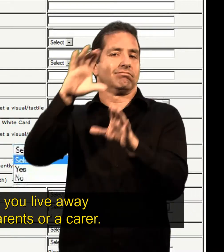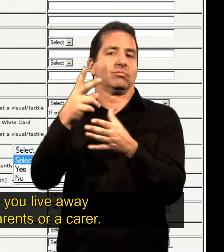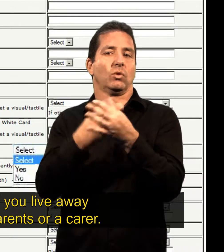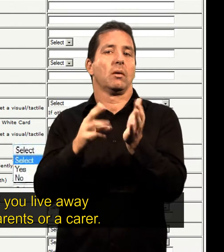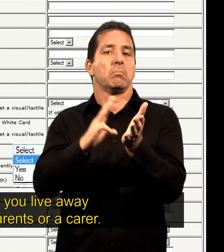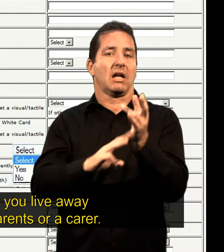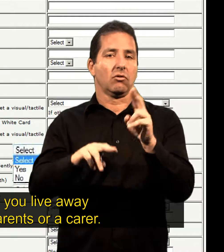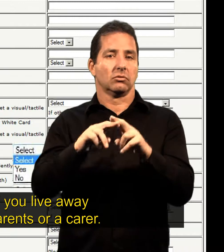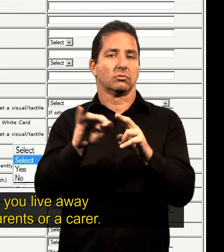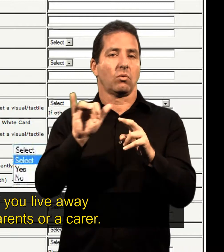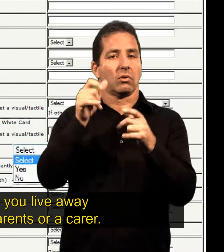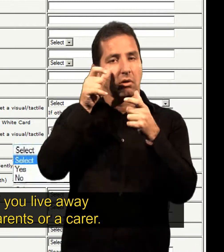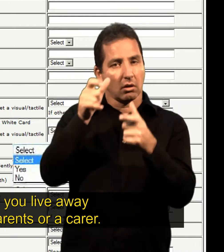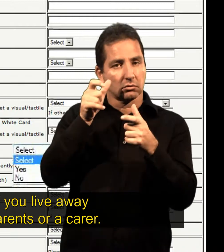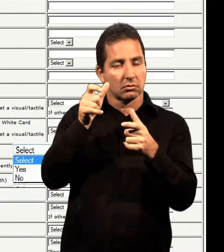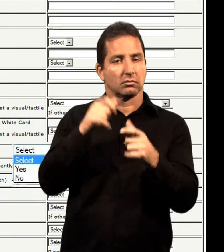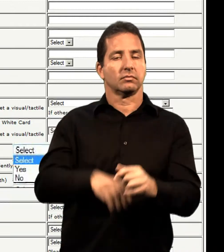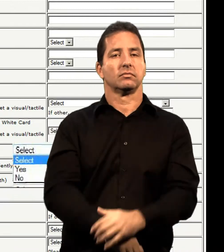parents or a carer.